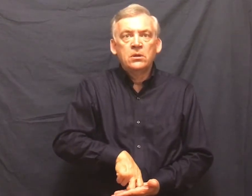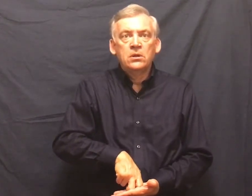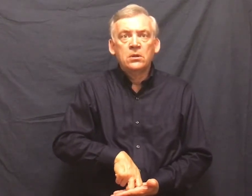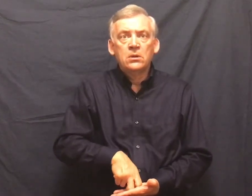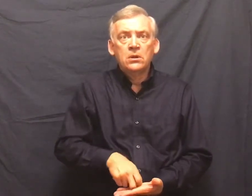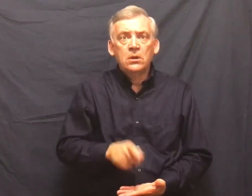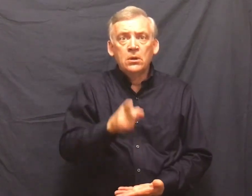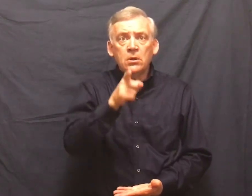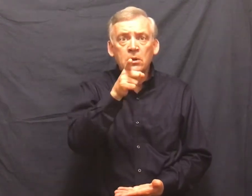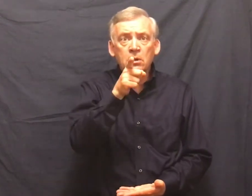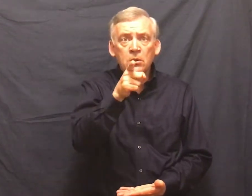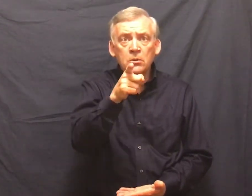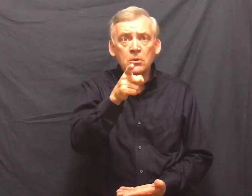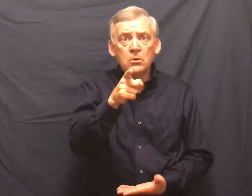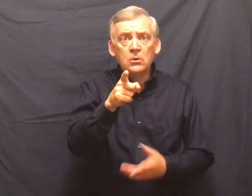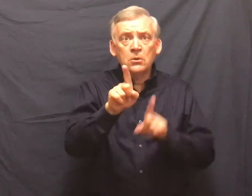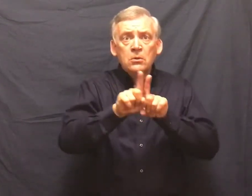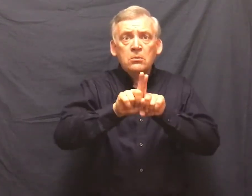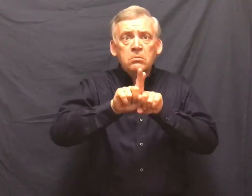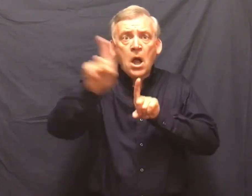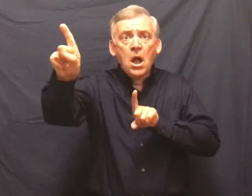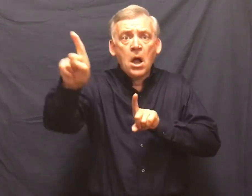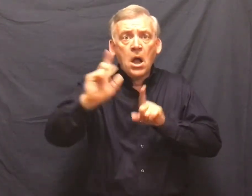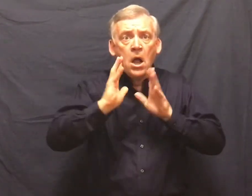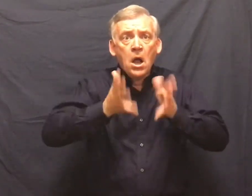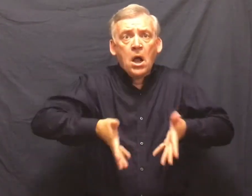George? I know you ain't.